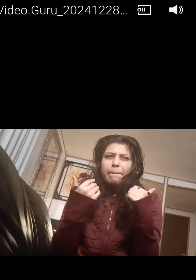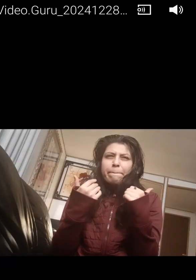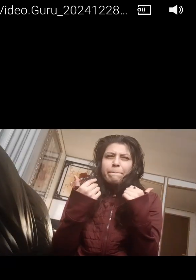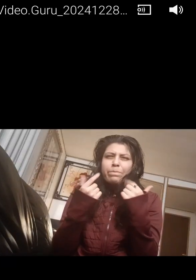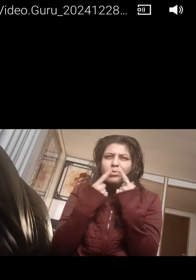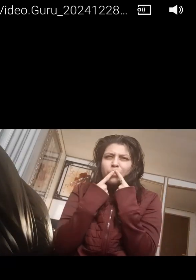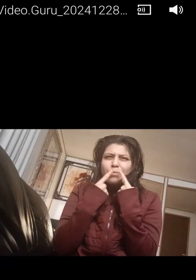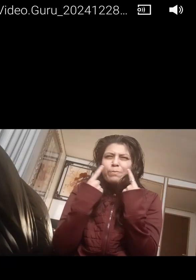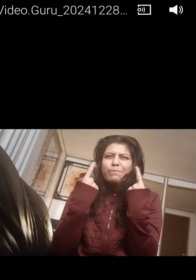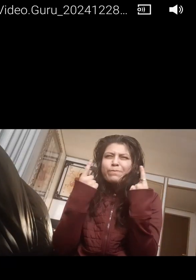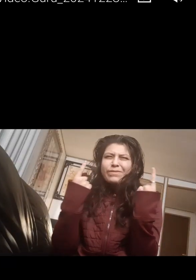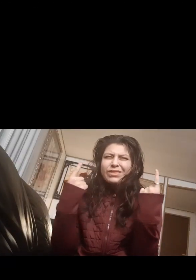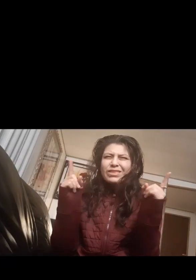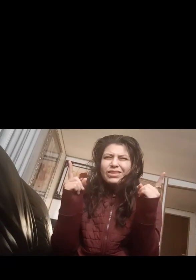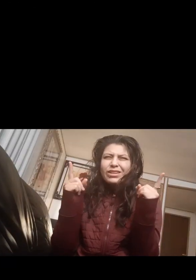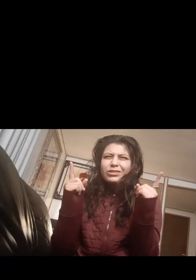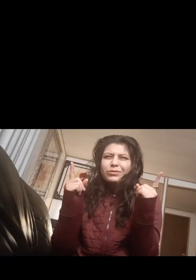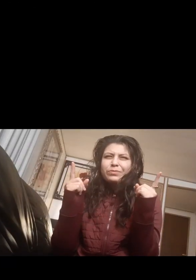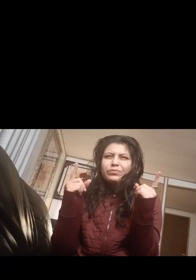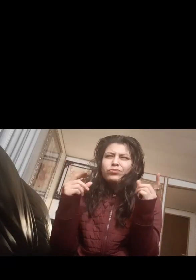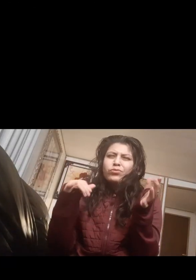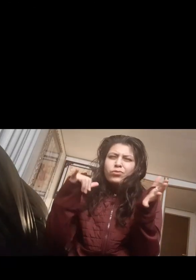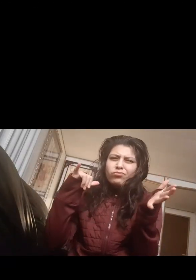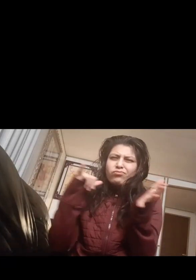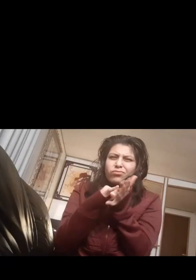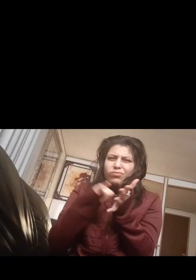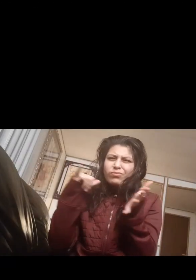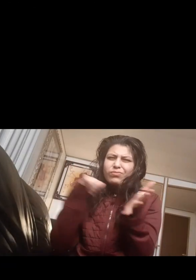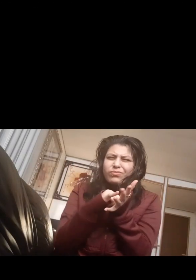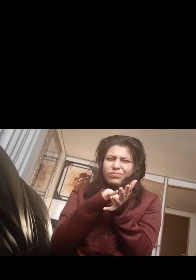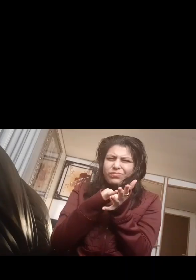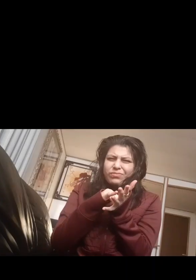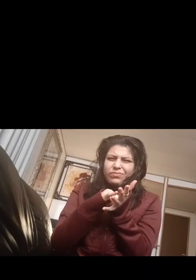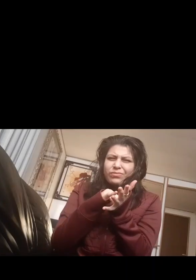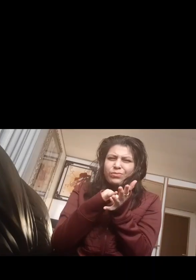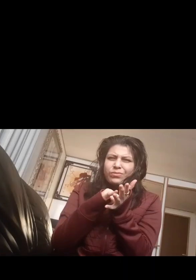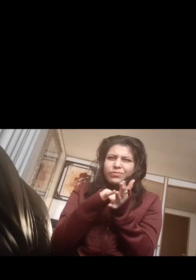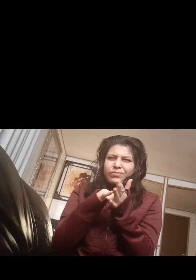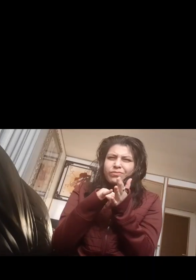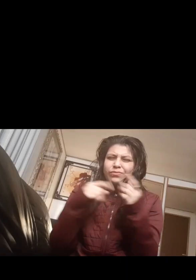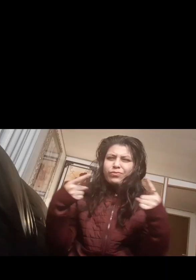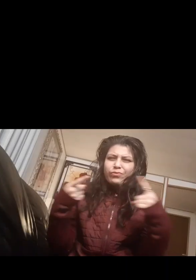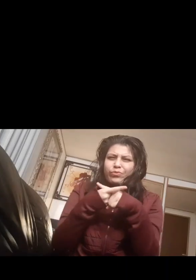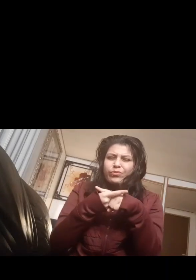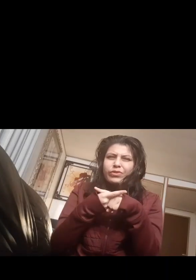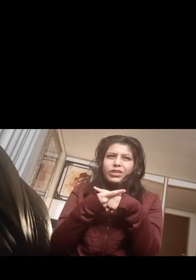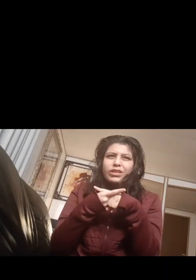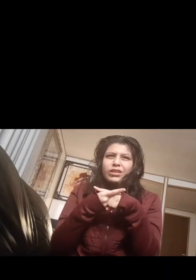So for 43 minutes, I am going back and forth between math